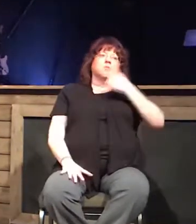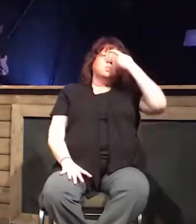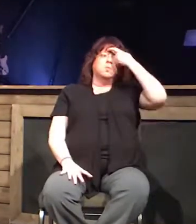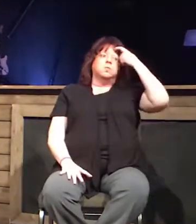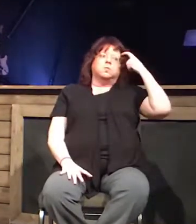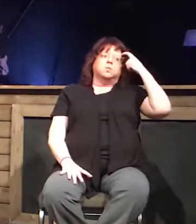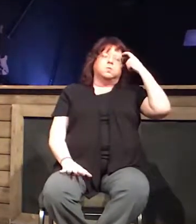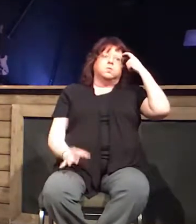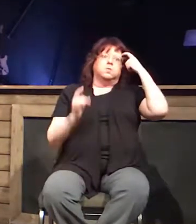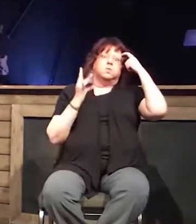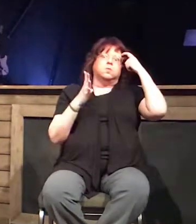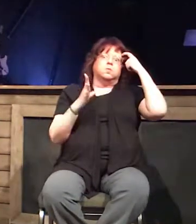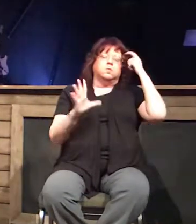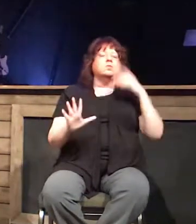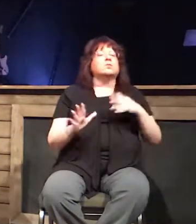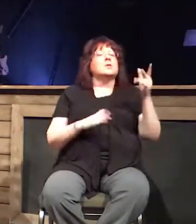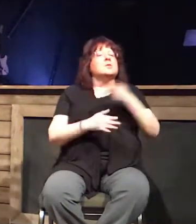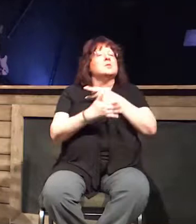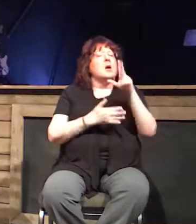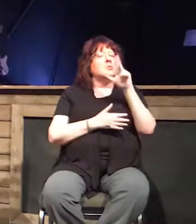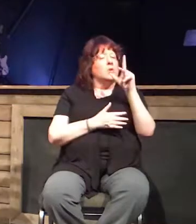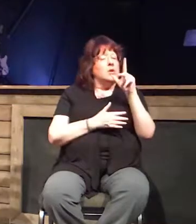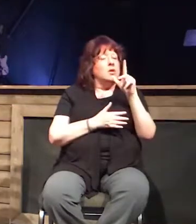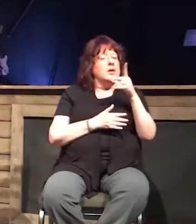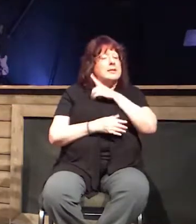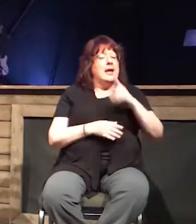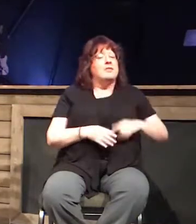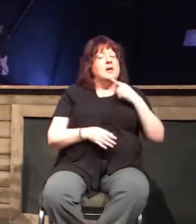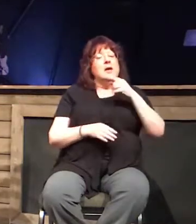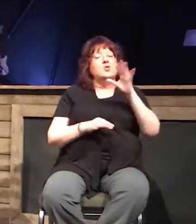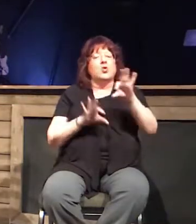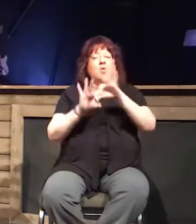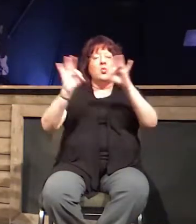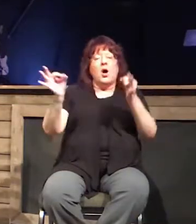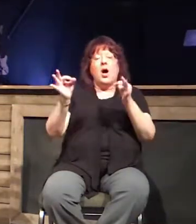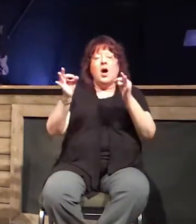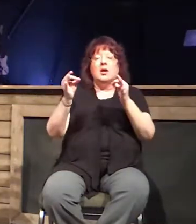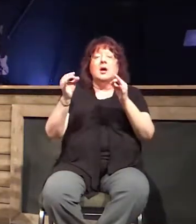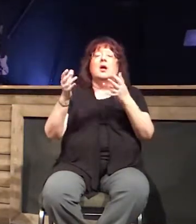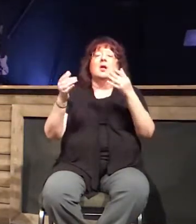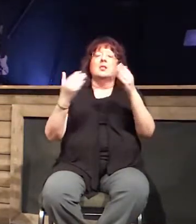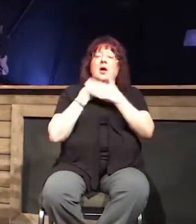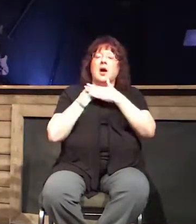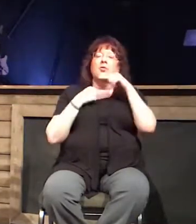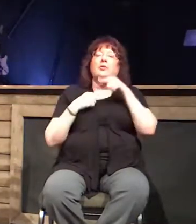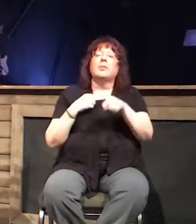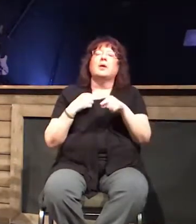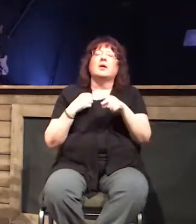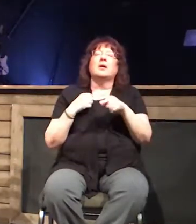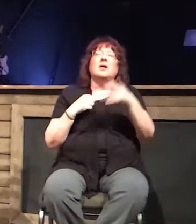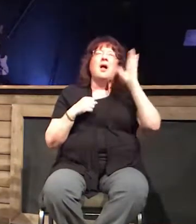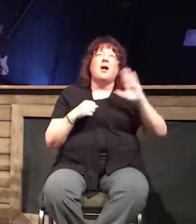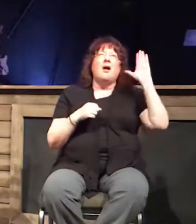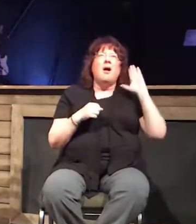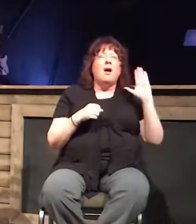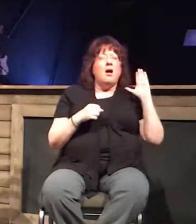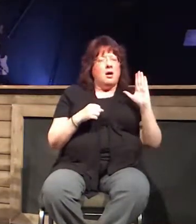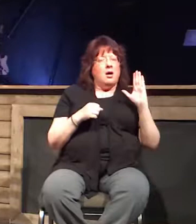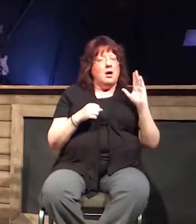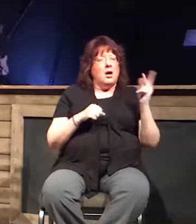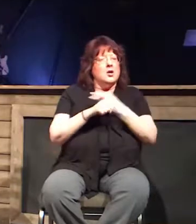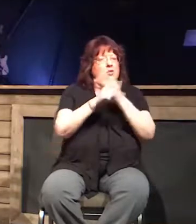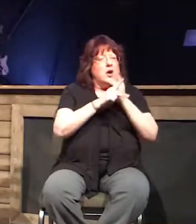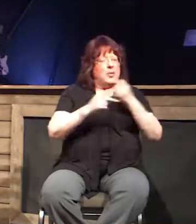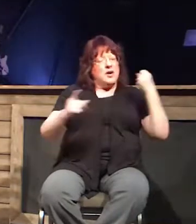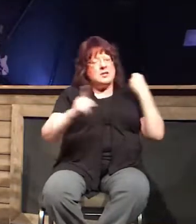you. Matter of fact, in Psalms 23, when David says, "Your rod and your staff, they comfort me." What happened in ancient times is when a